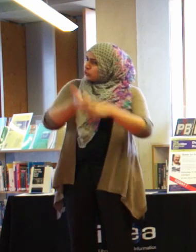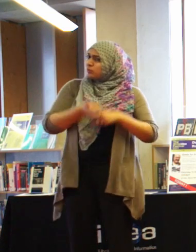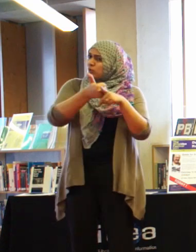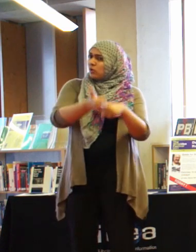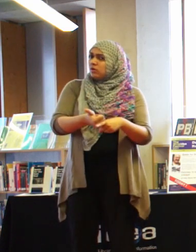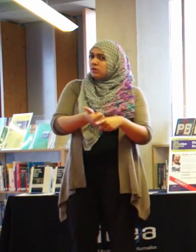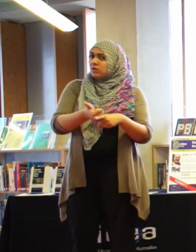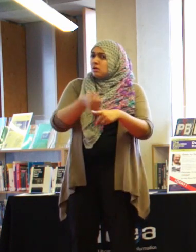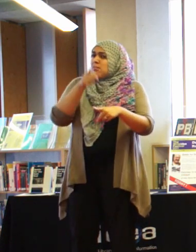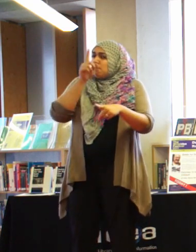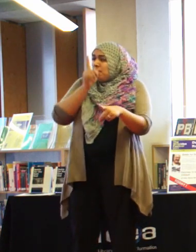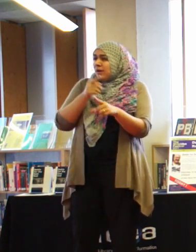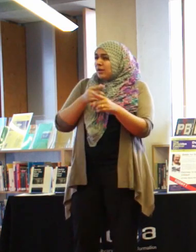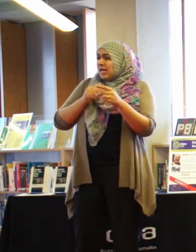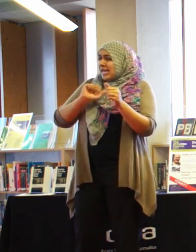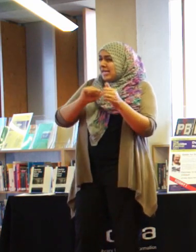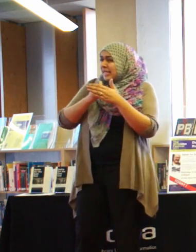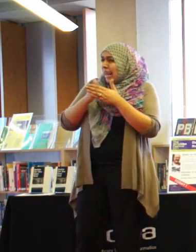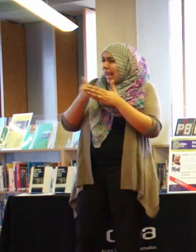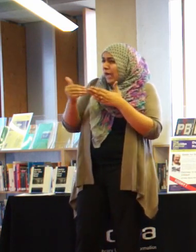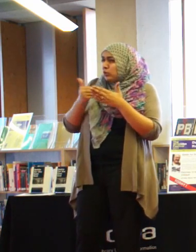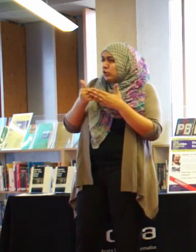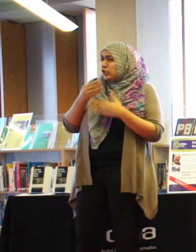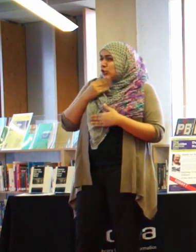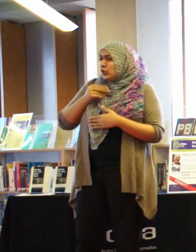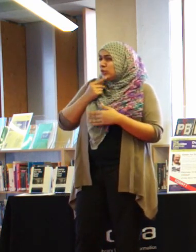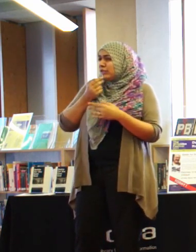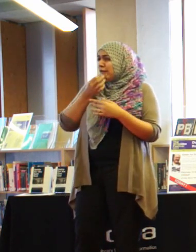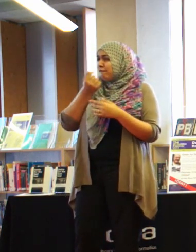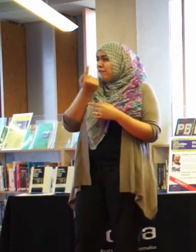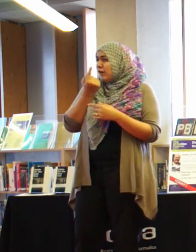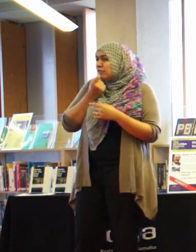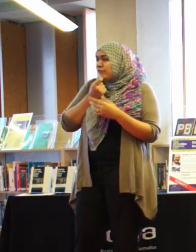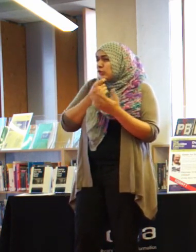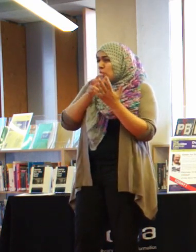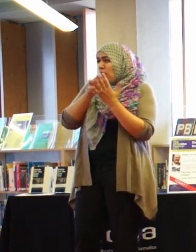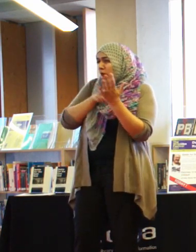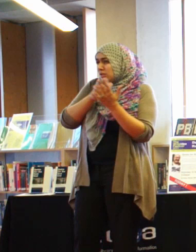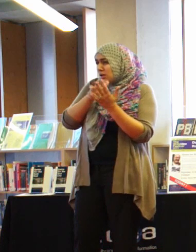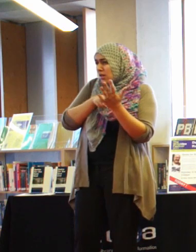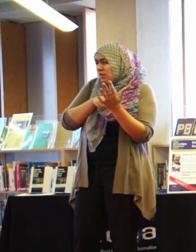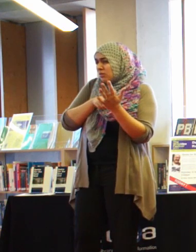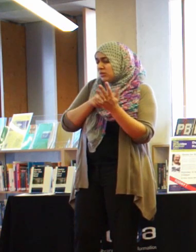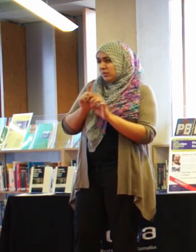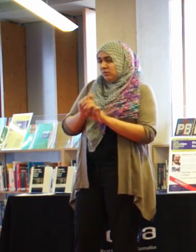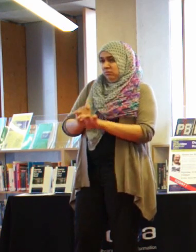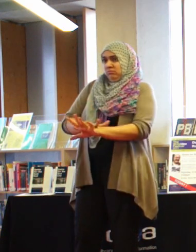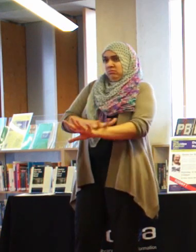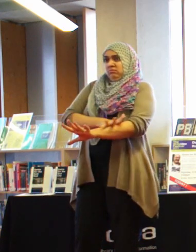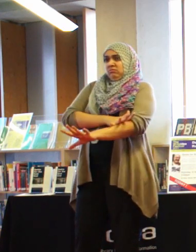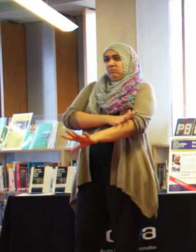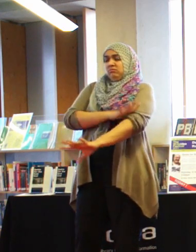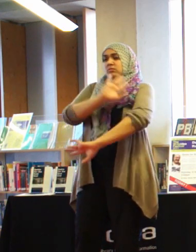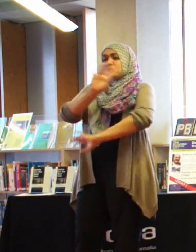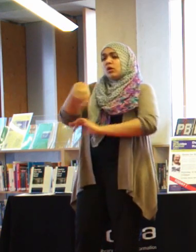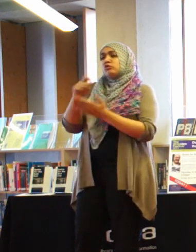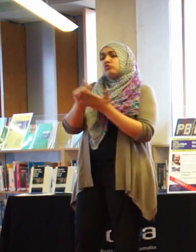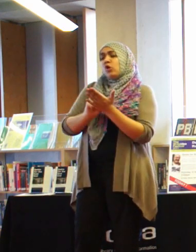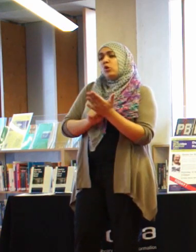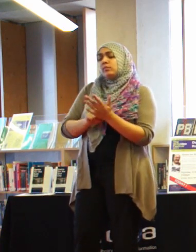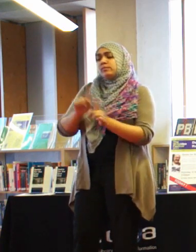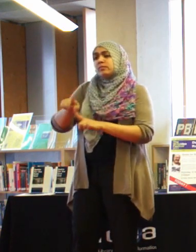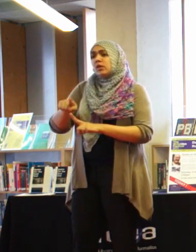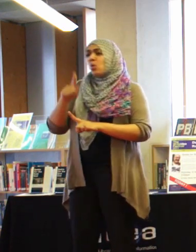language he deployed in his first few articles in the New Party's paper, where he wrote, "We must